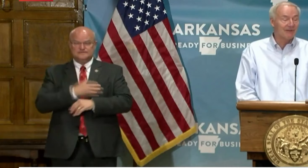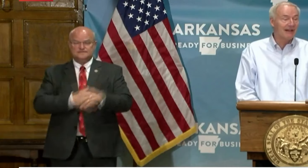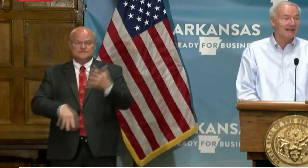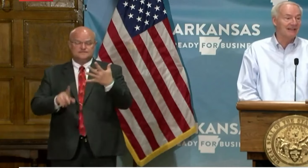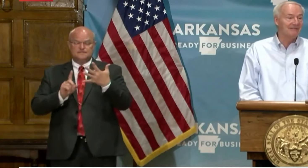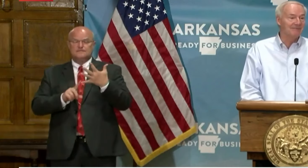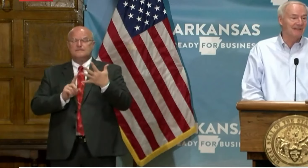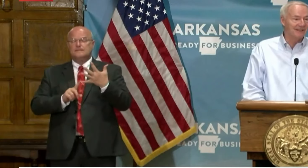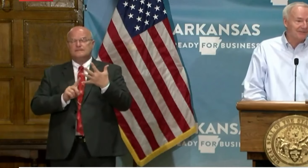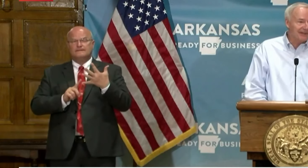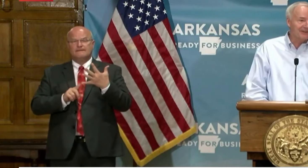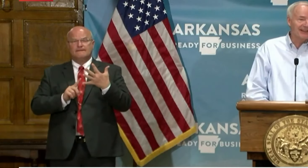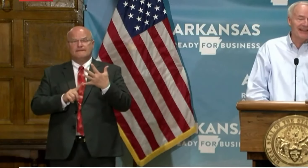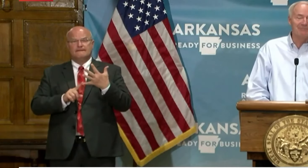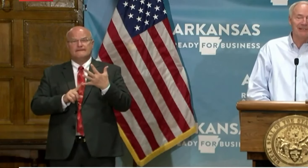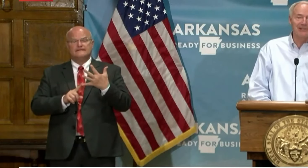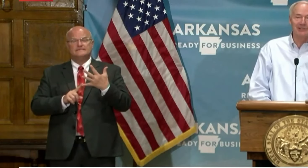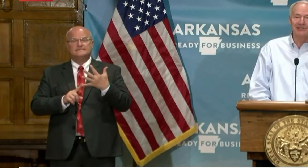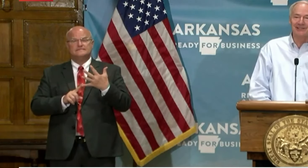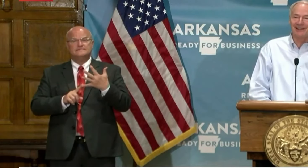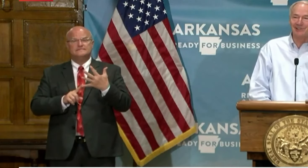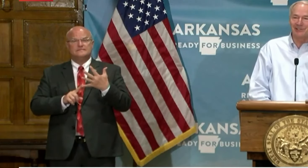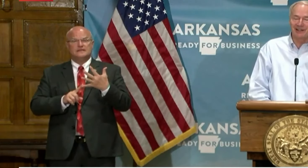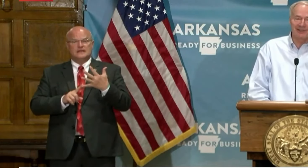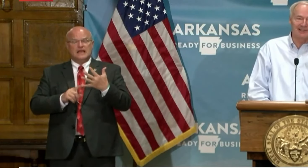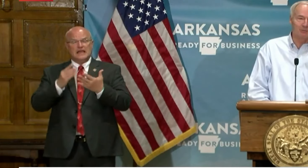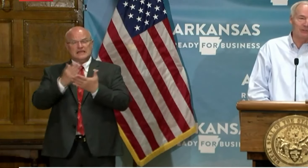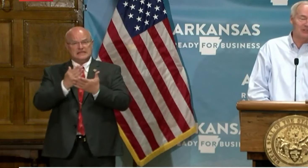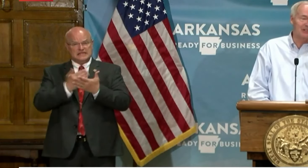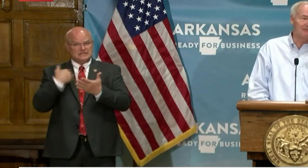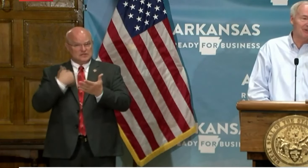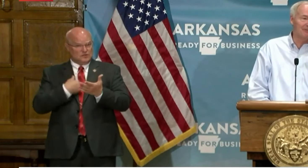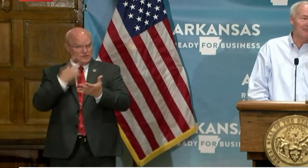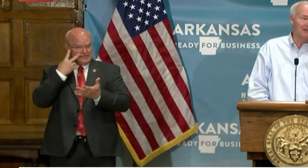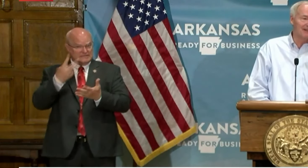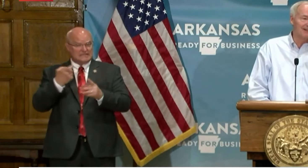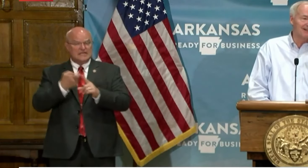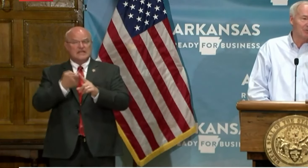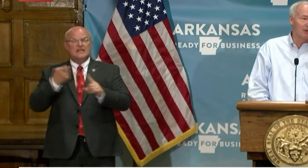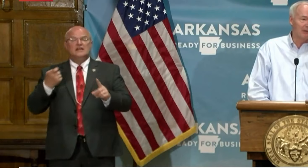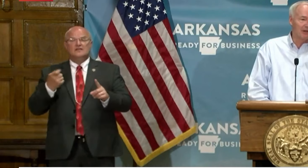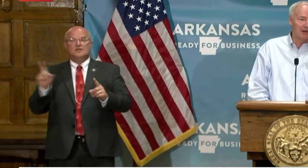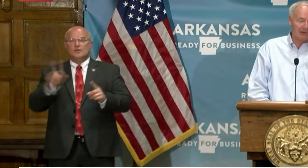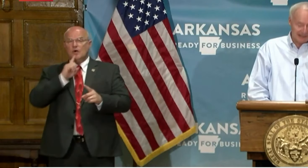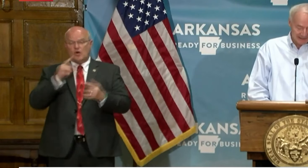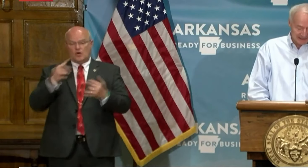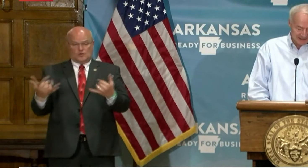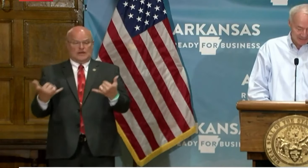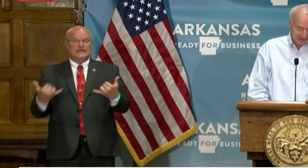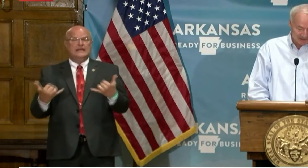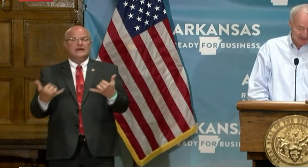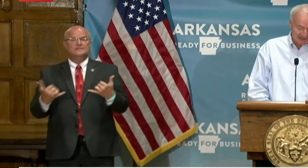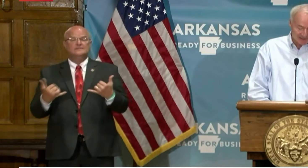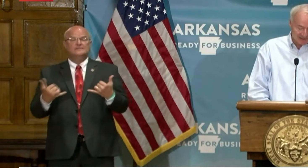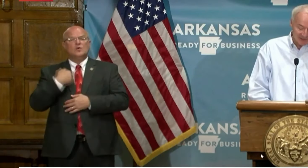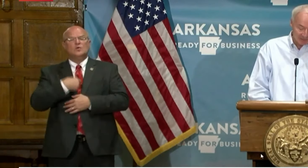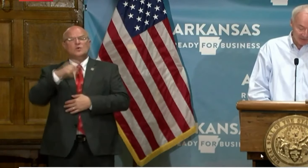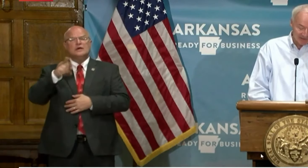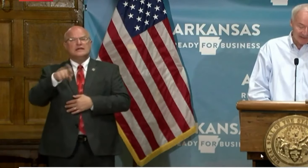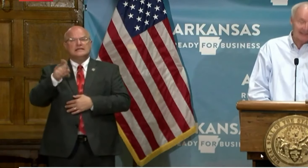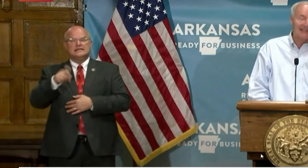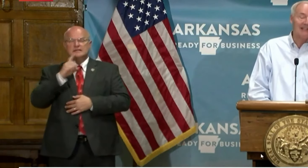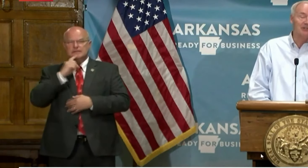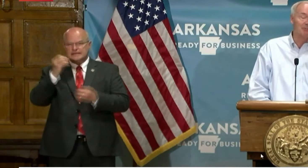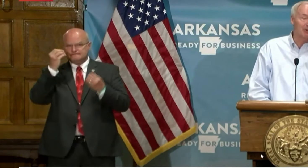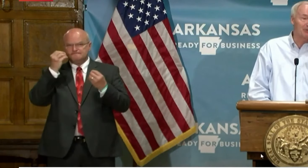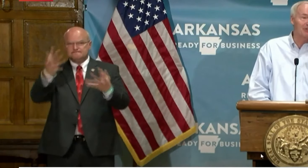And then finally, the fifth admonition and lesson I think that we see from where we are right now is that we need